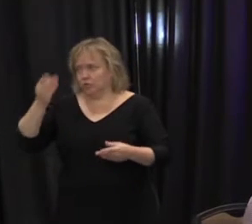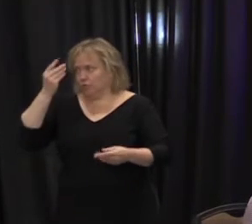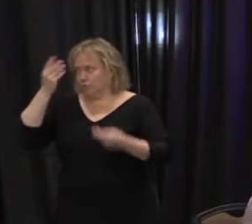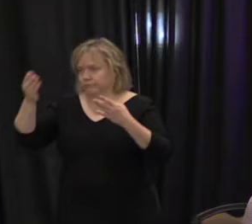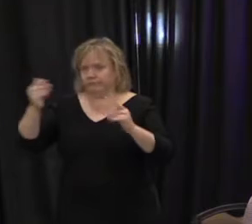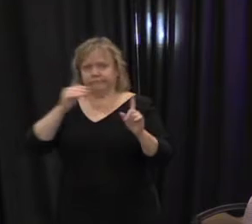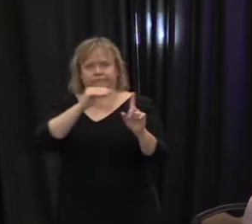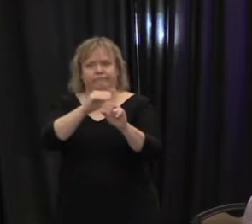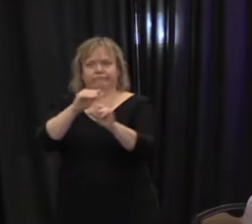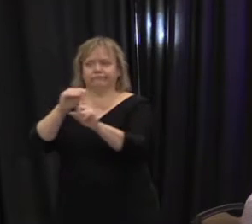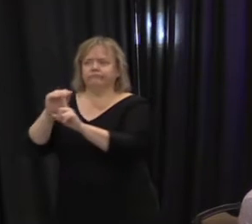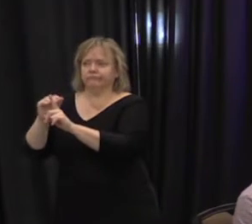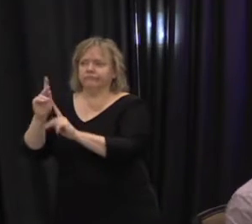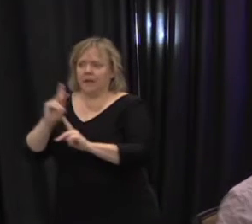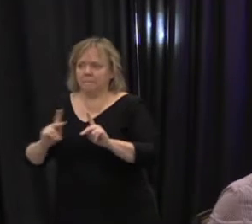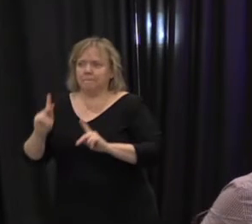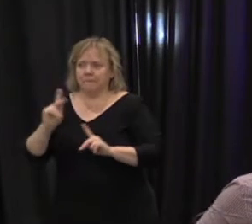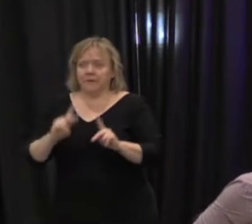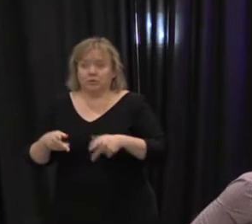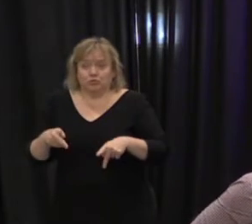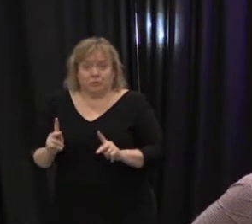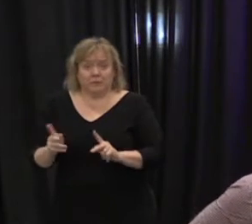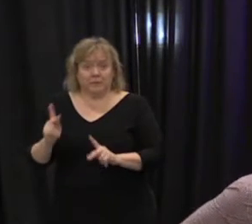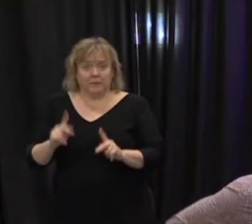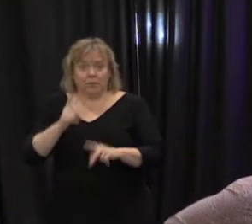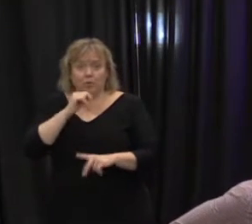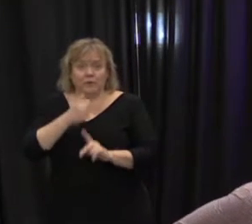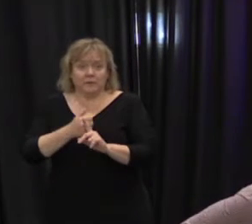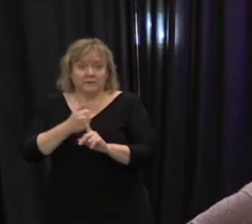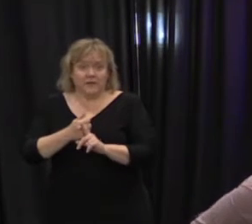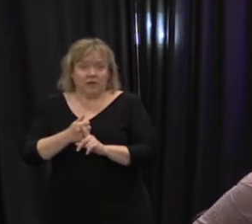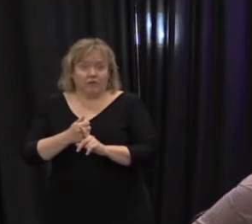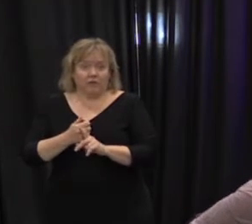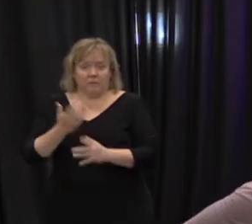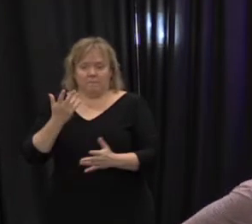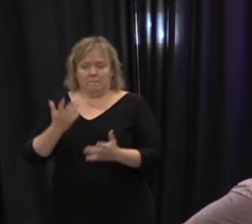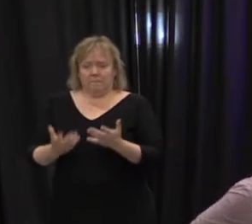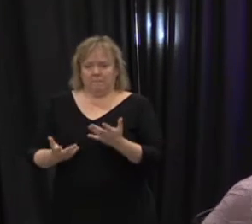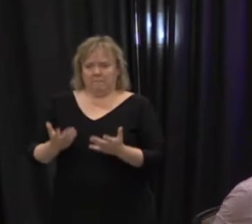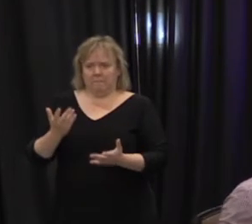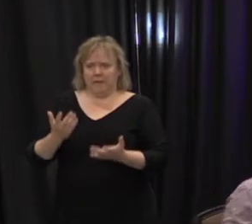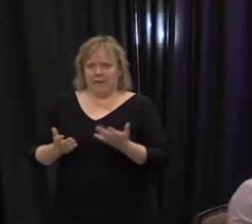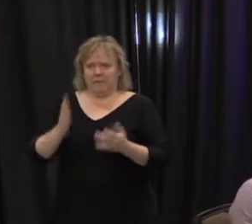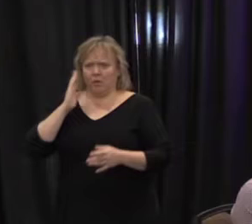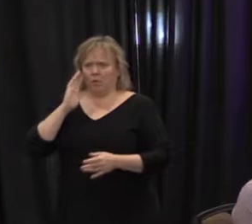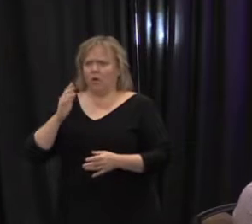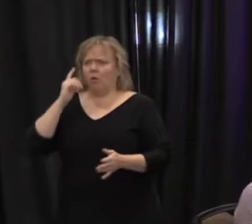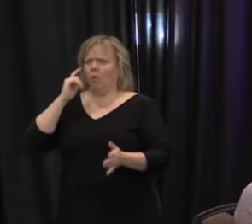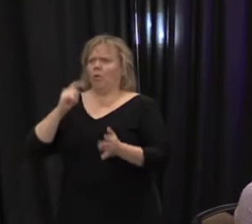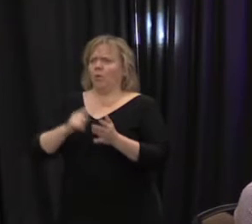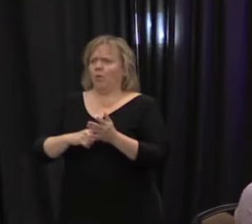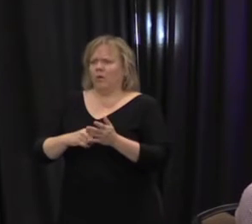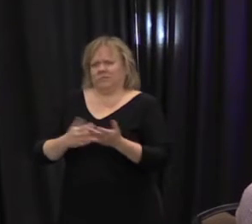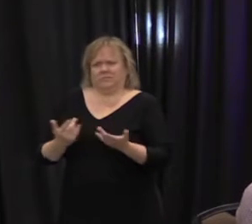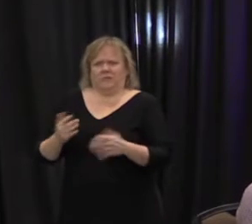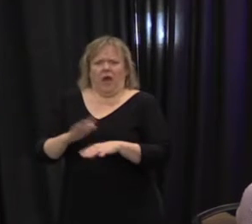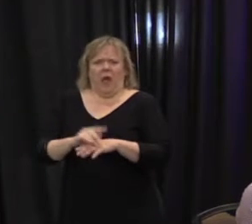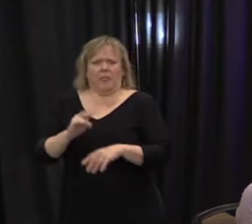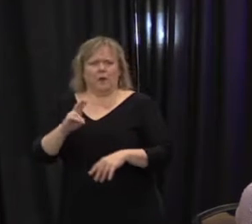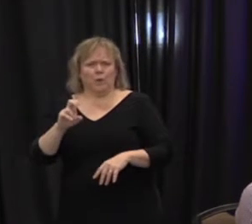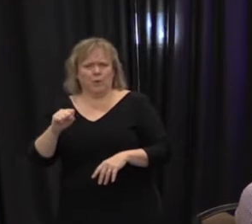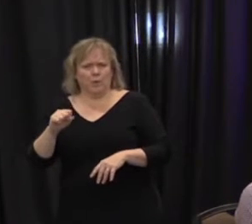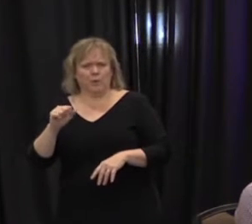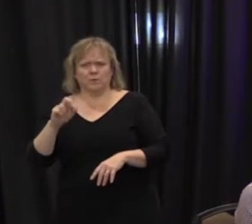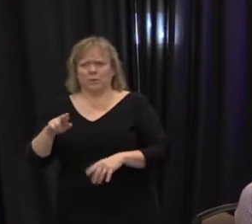to allow people who might just pick up on this sort of activity through the news, as opposed